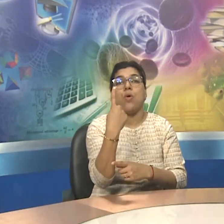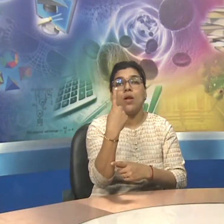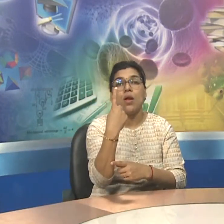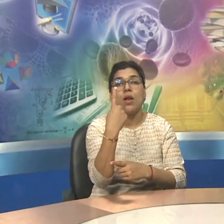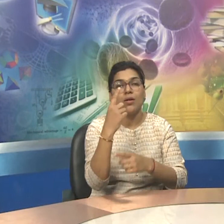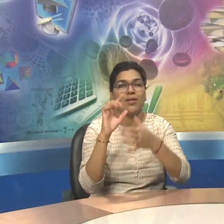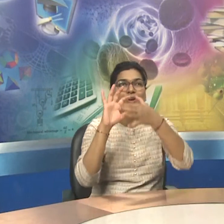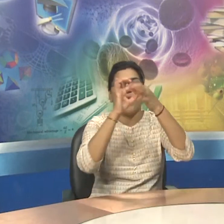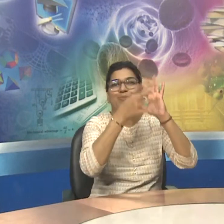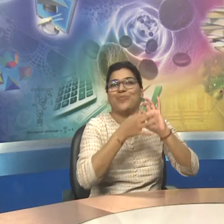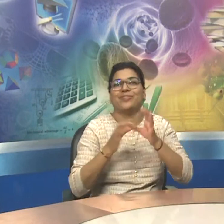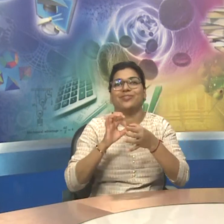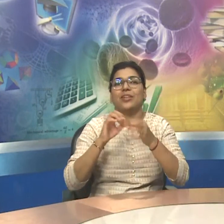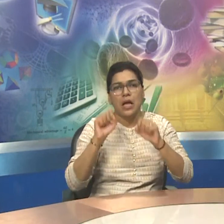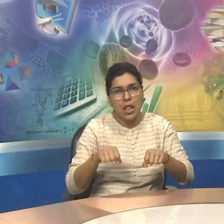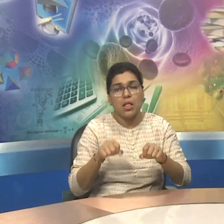After this,